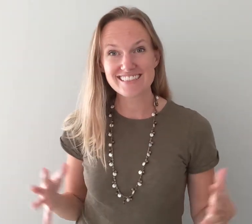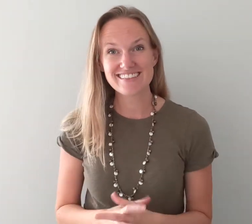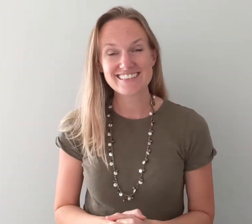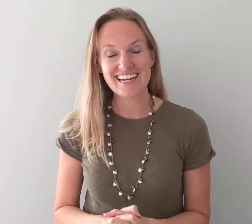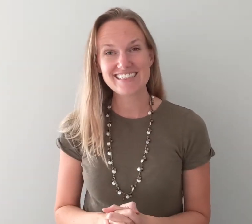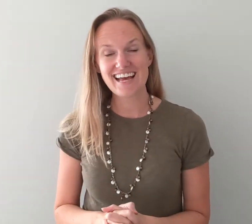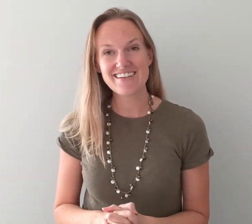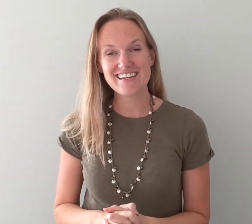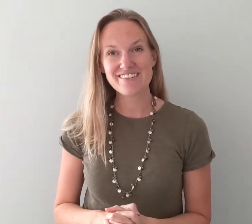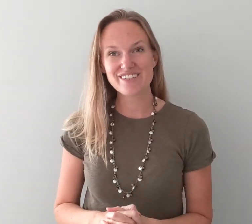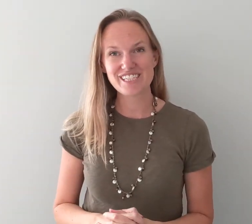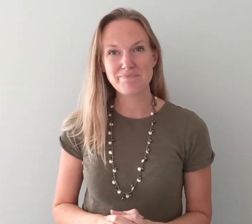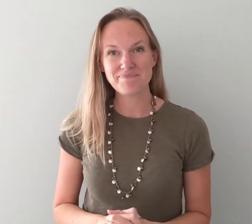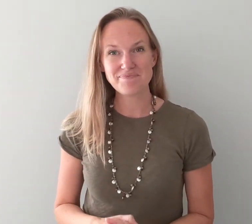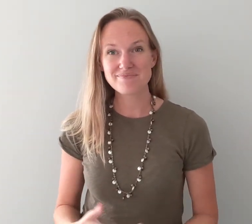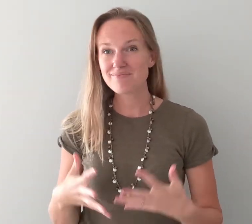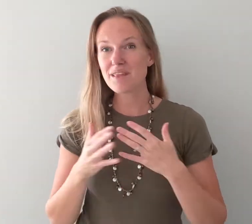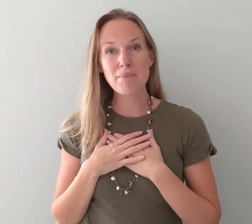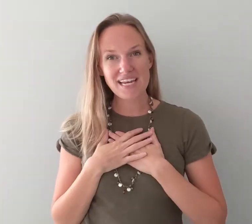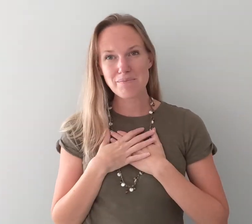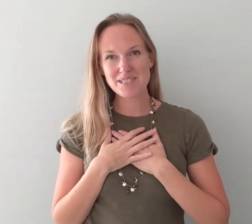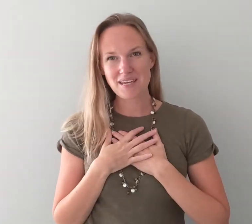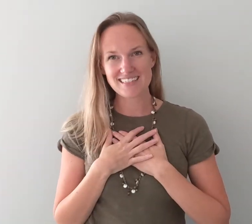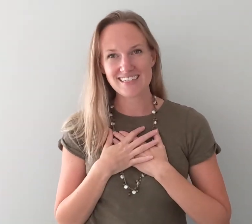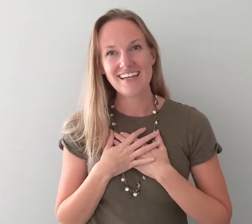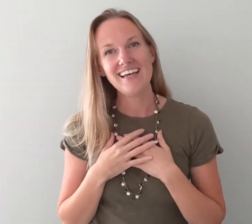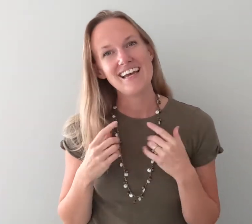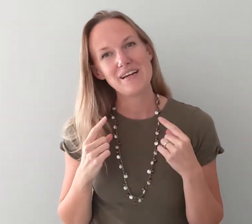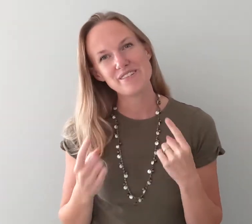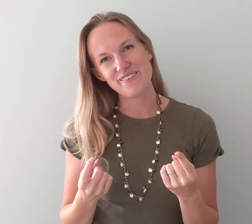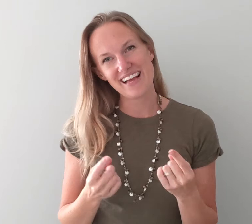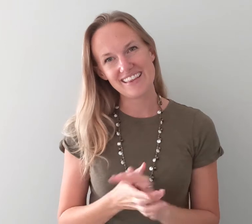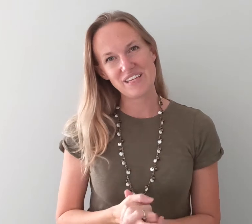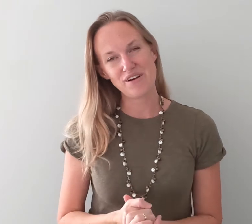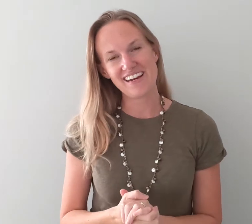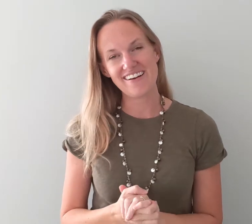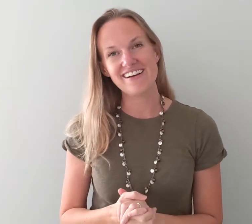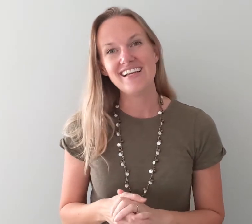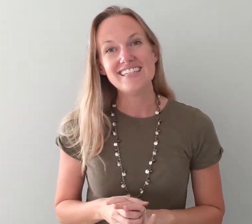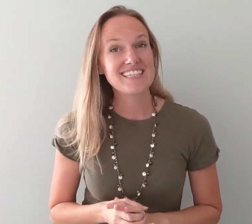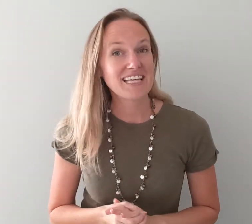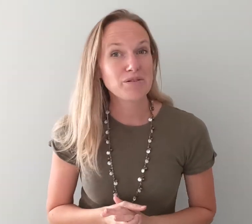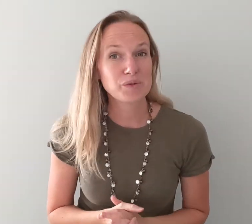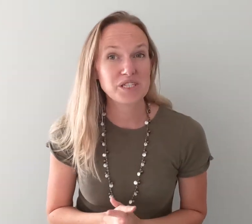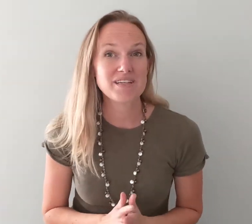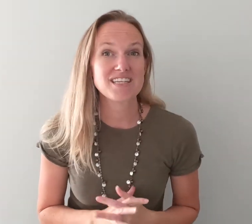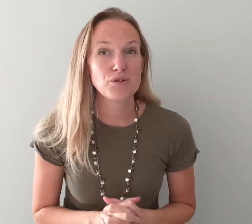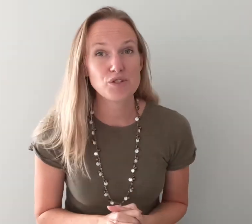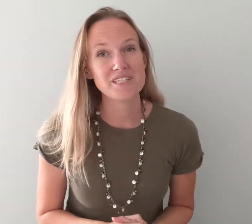You can sign to either version. My name is Mandy, and I'm so glad that you are here. Sign Language Worship is a YouTube